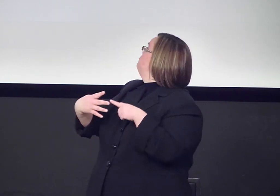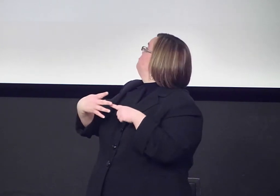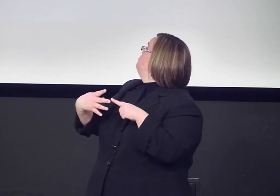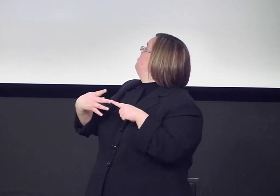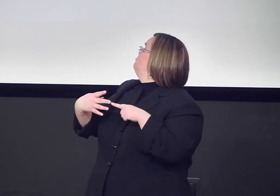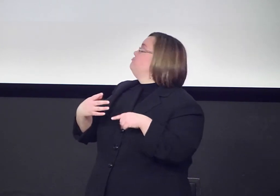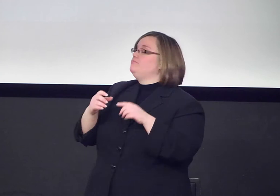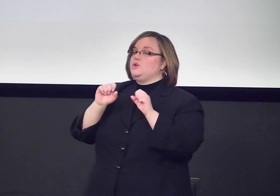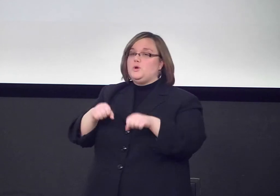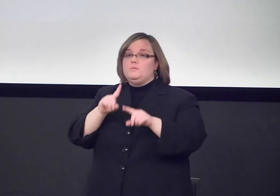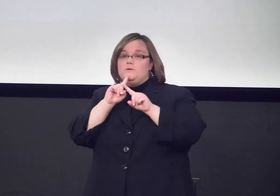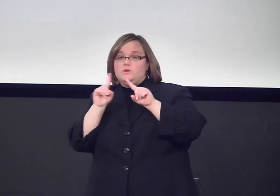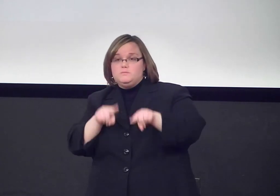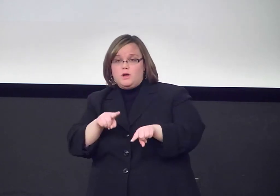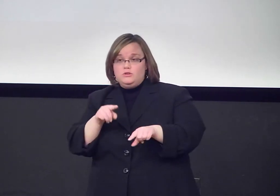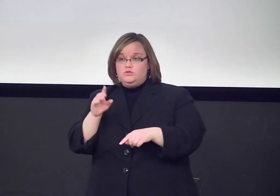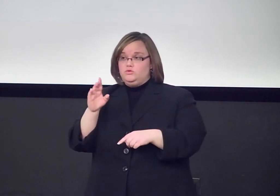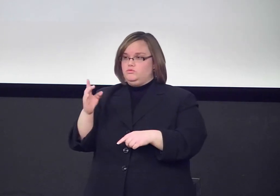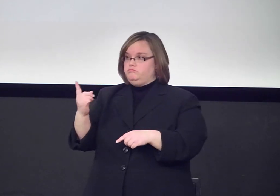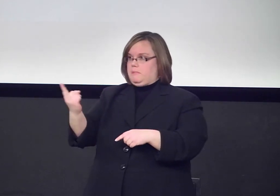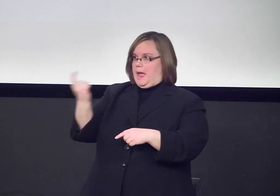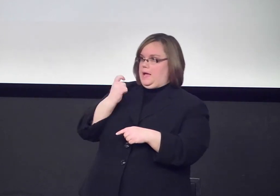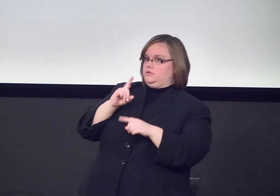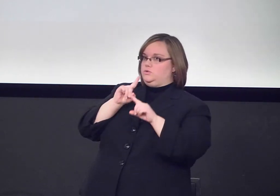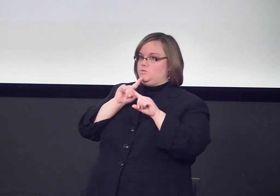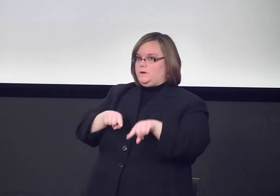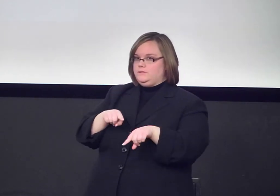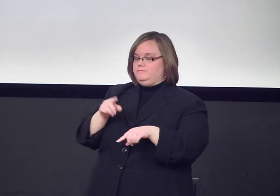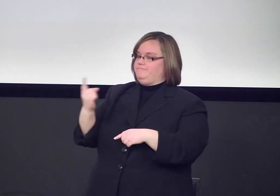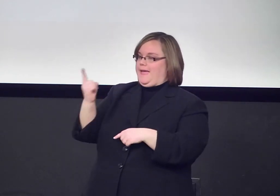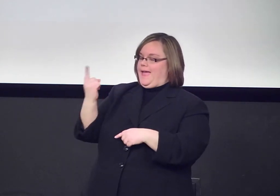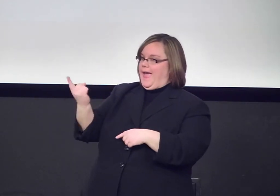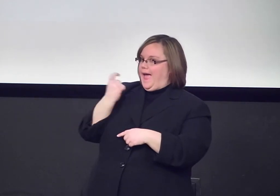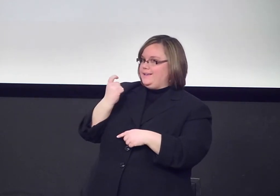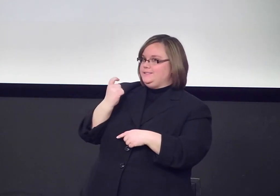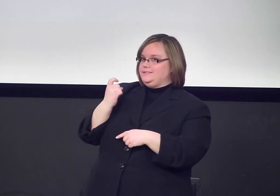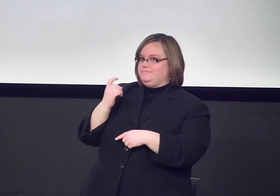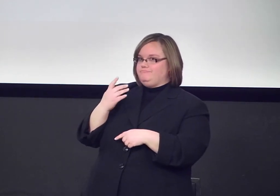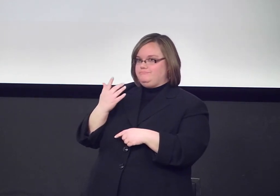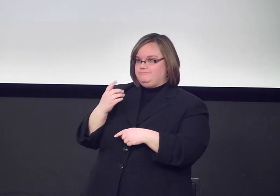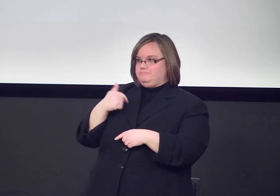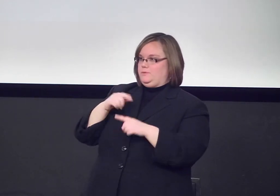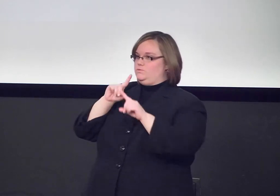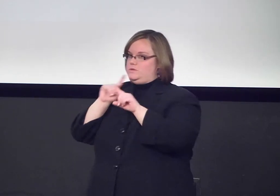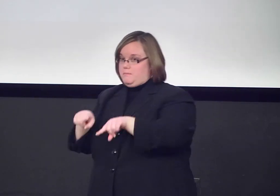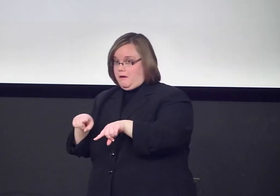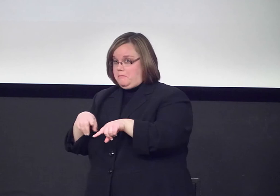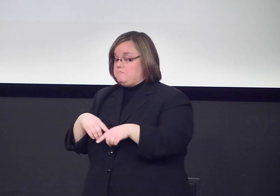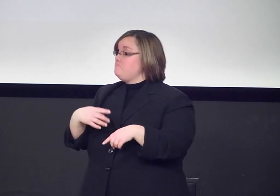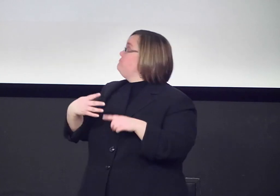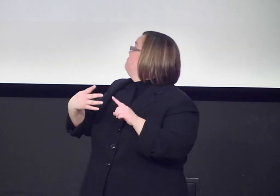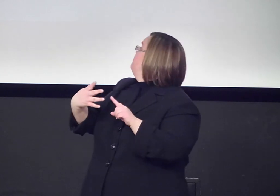introductions of myself as the interpreter. It could be responses to a question asked to me as the